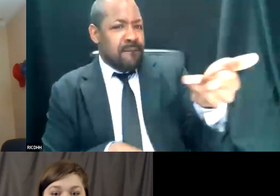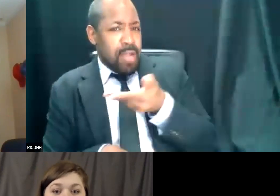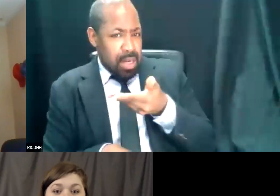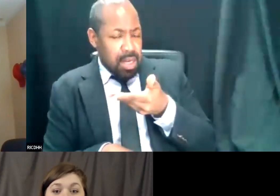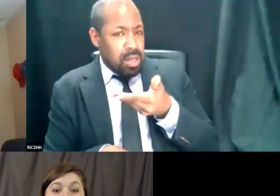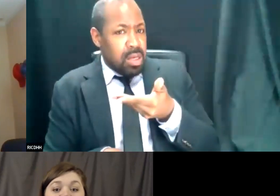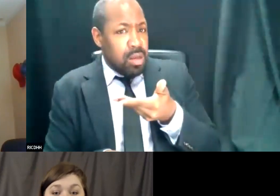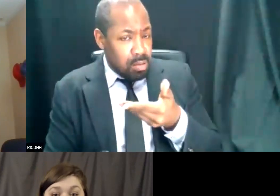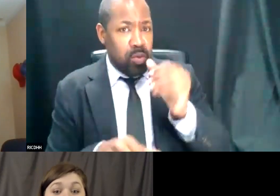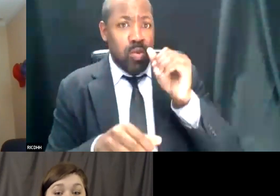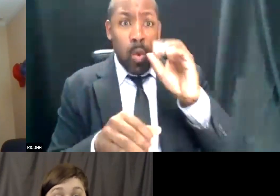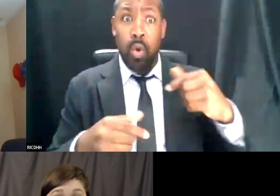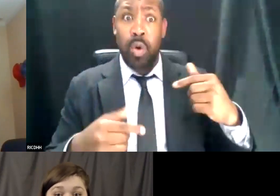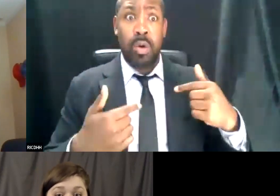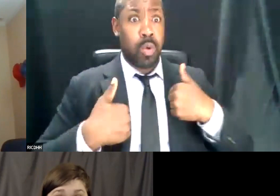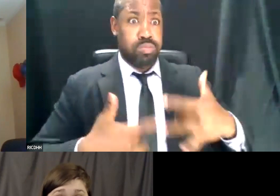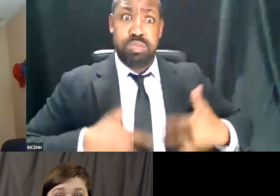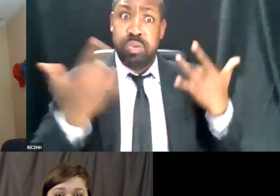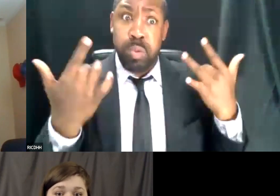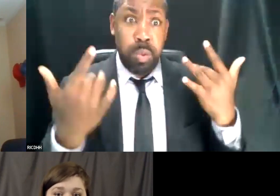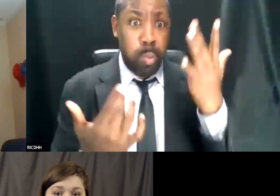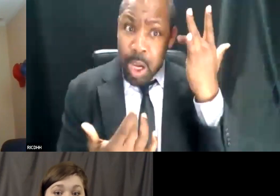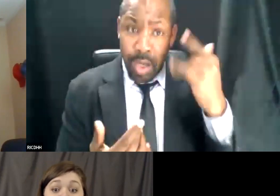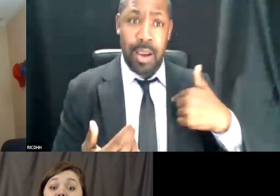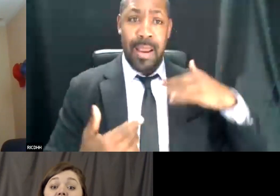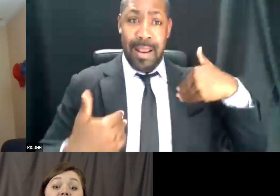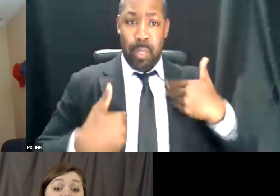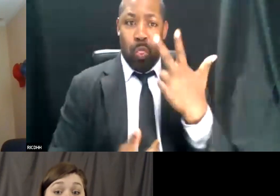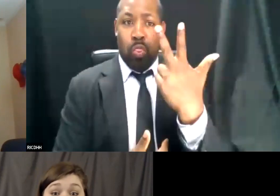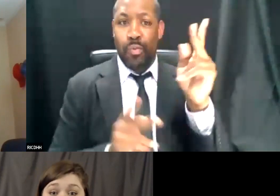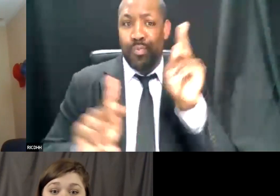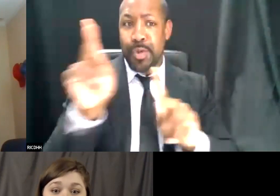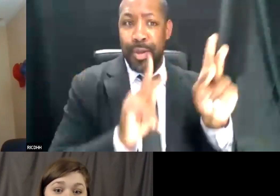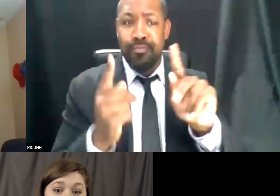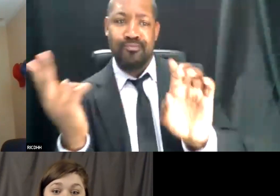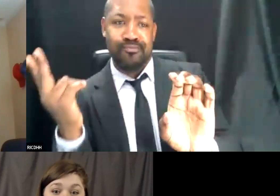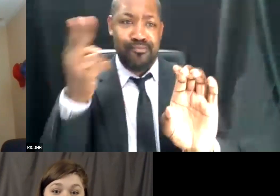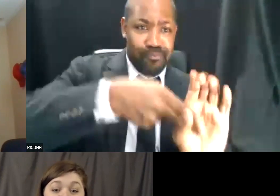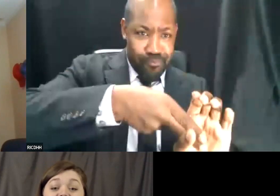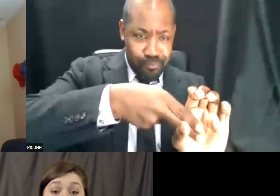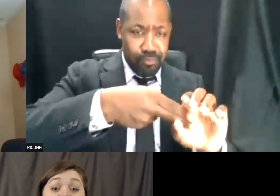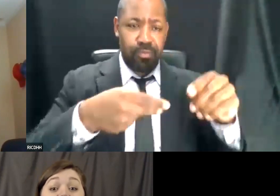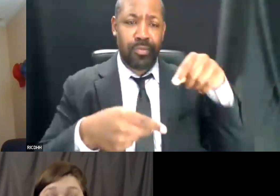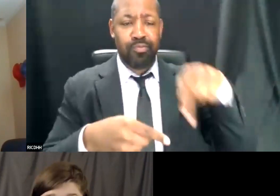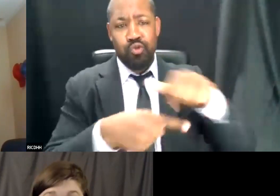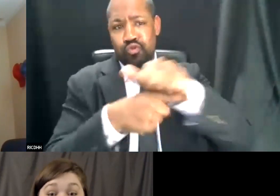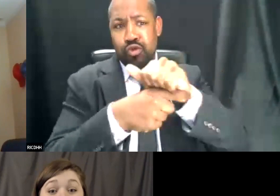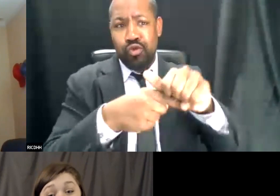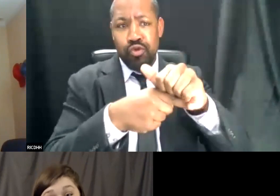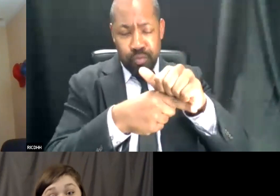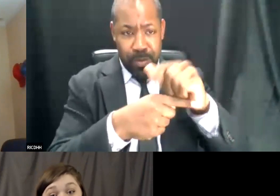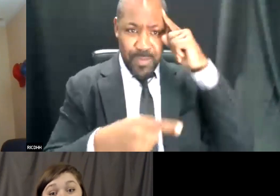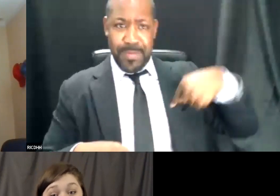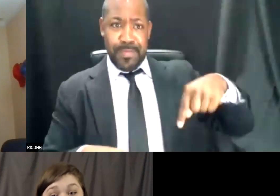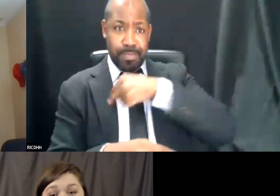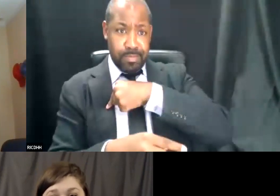me. We will send an invite for that. We would be thrilled. We are thrilled because we have